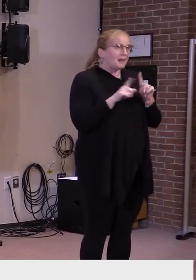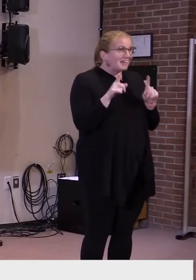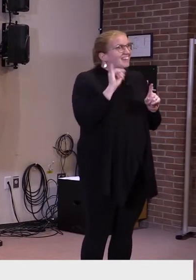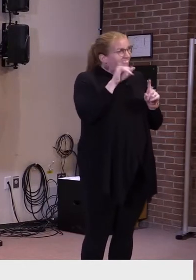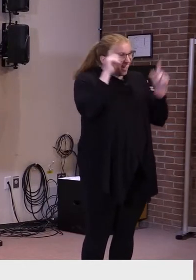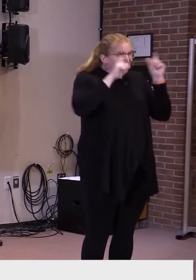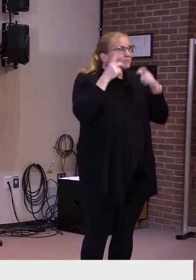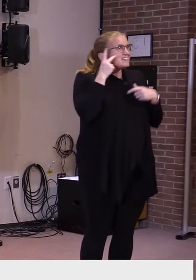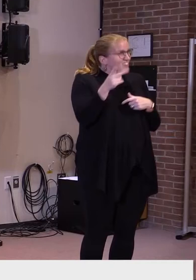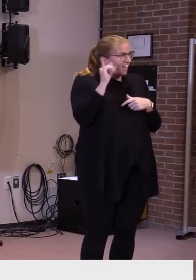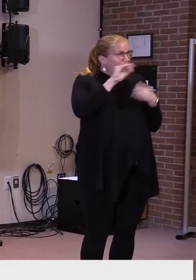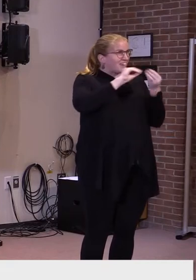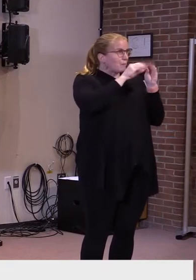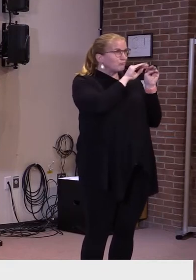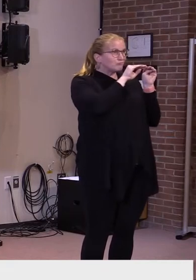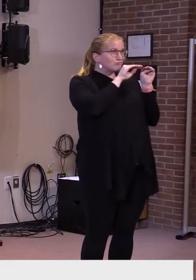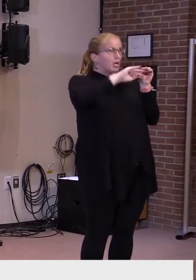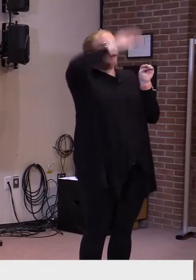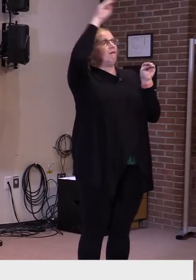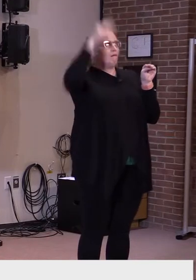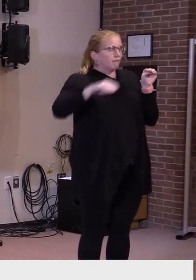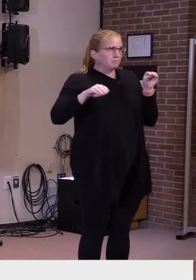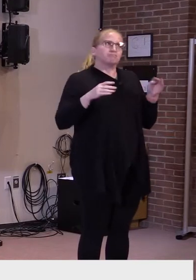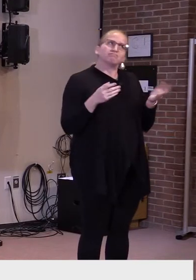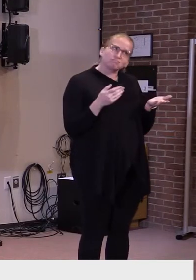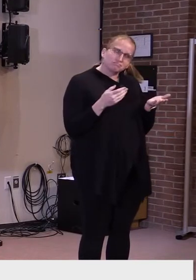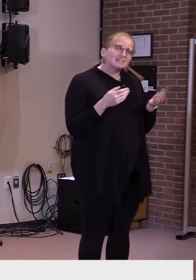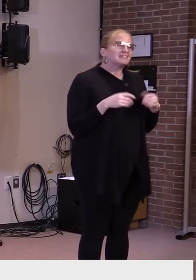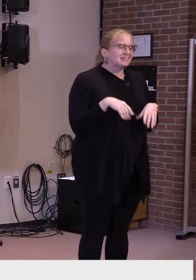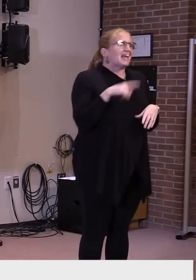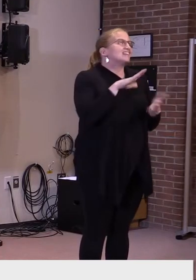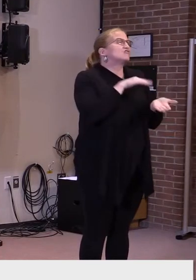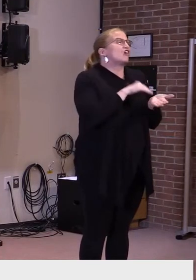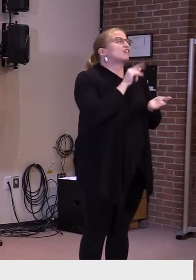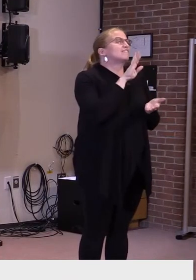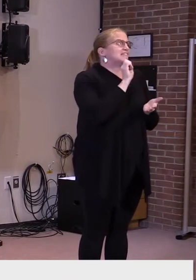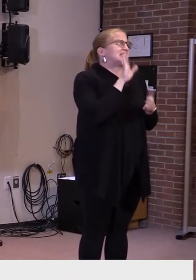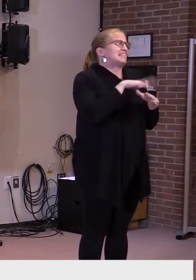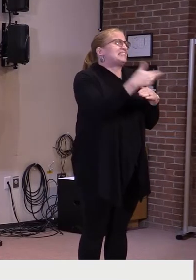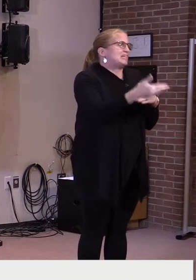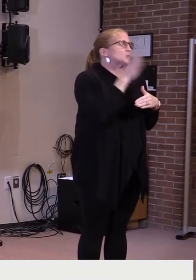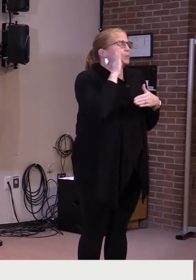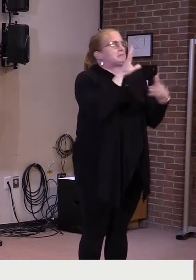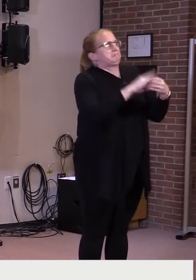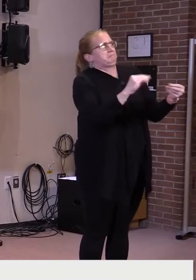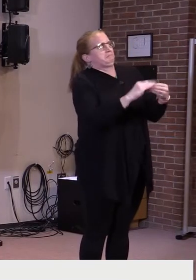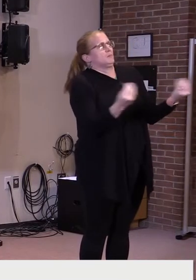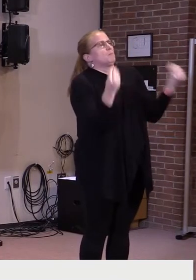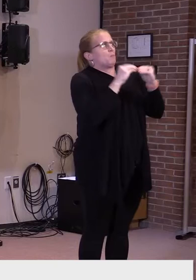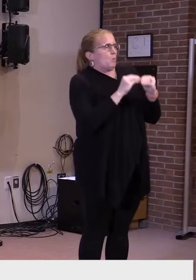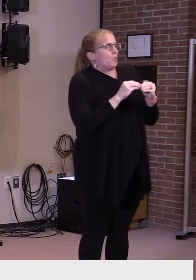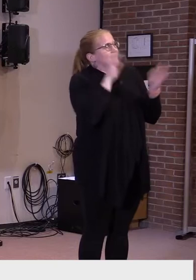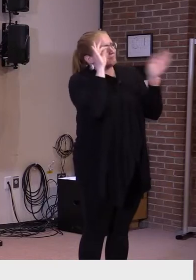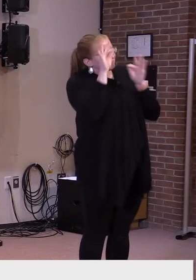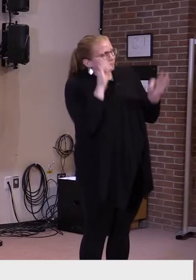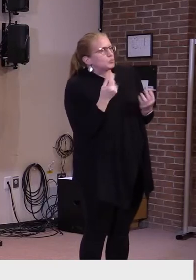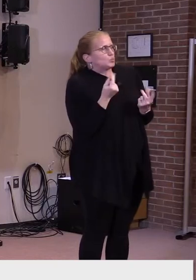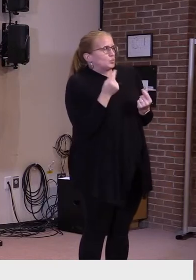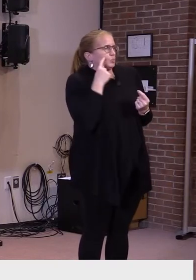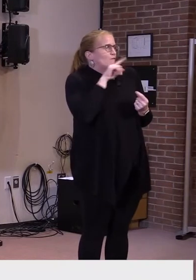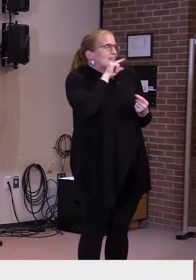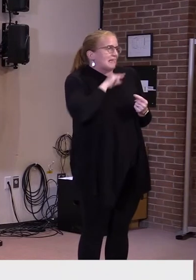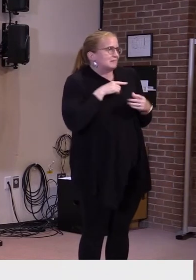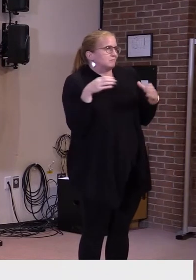careful. Dr. Levine is going to cover this in more detail with his recommendations. But